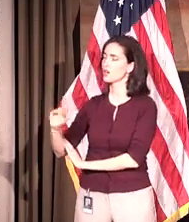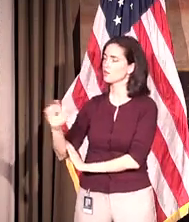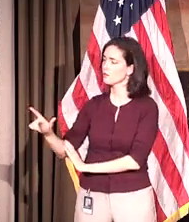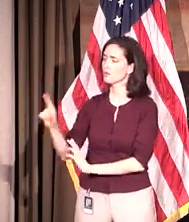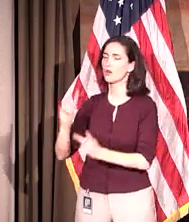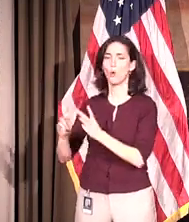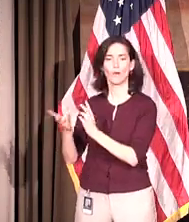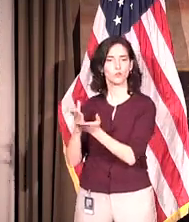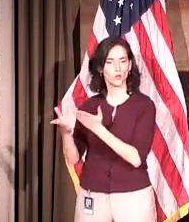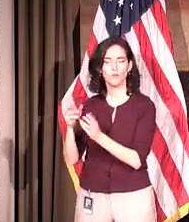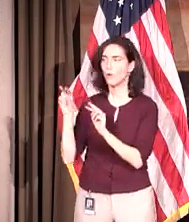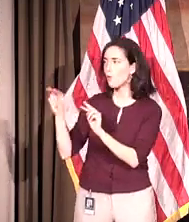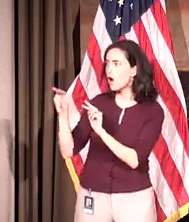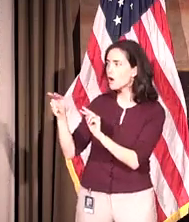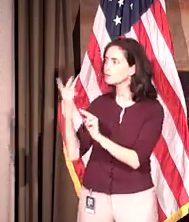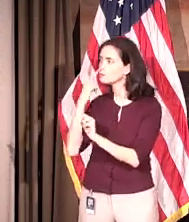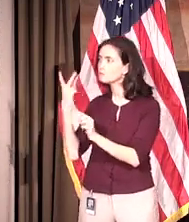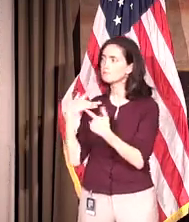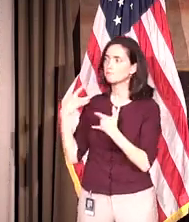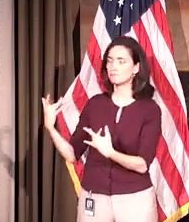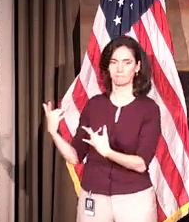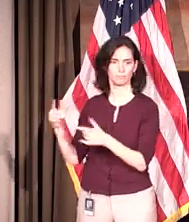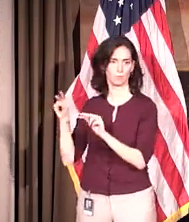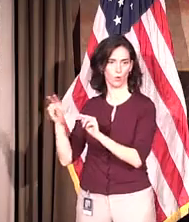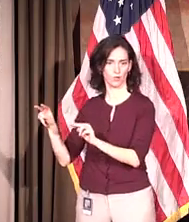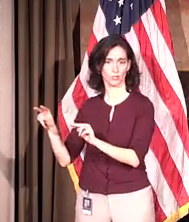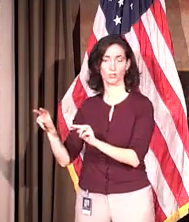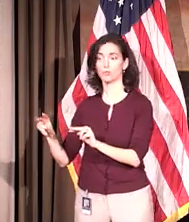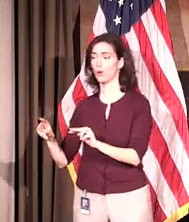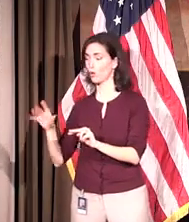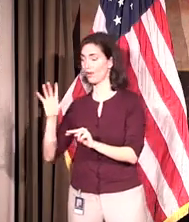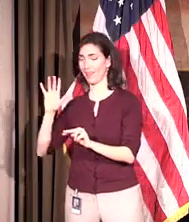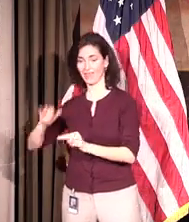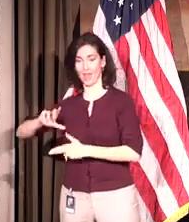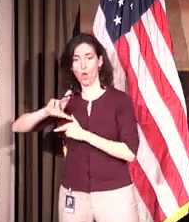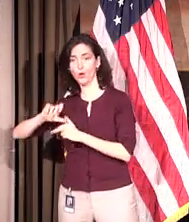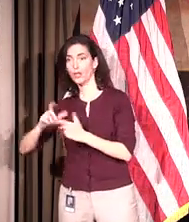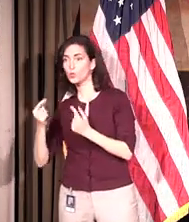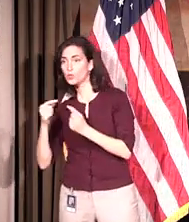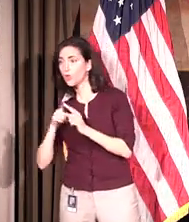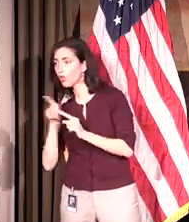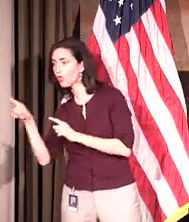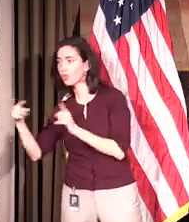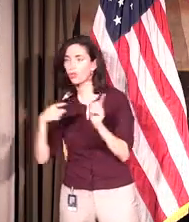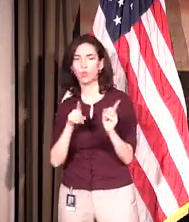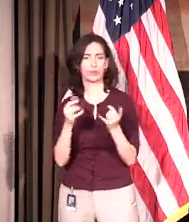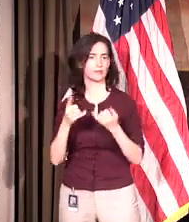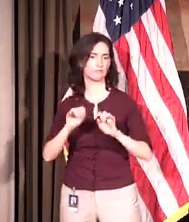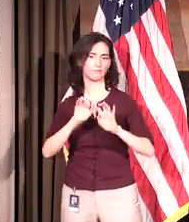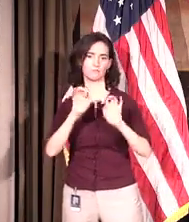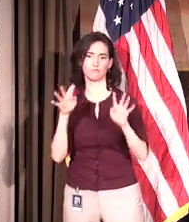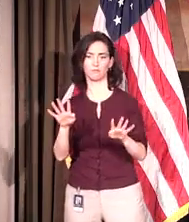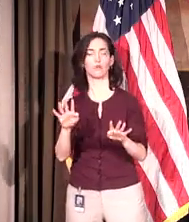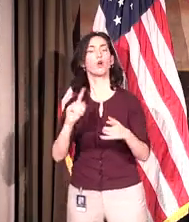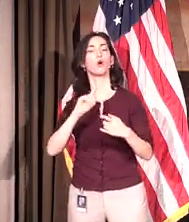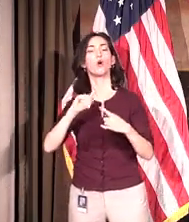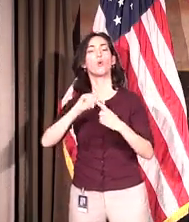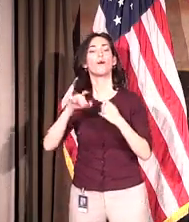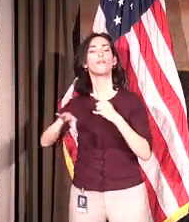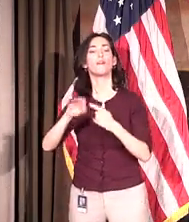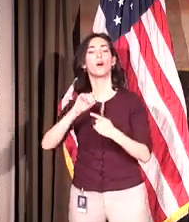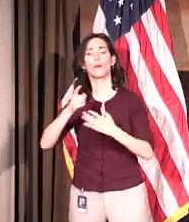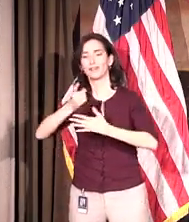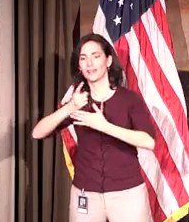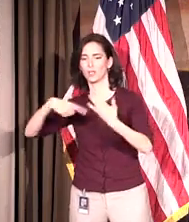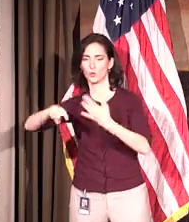sort of thing. So still a lot of uncertainty in the system. It's not till the middle or end of next week, but we need to